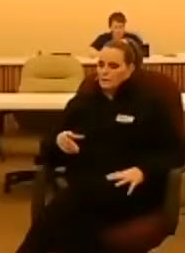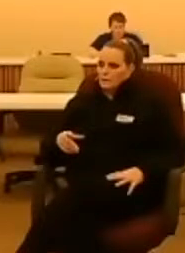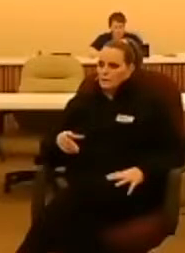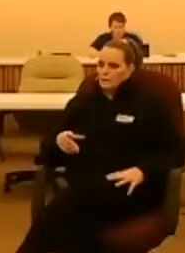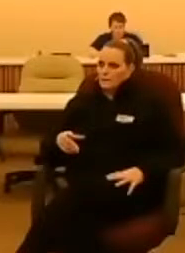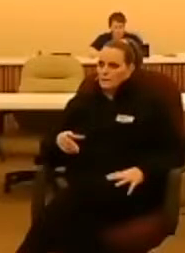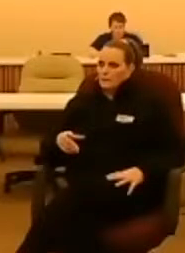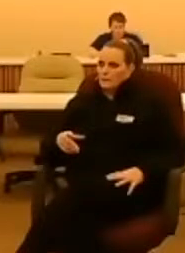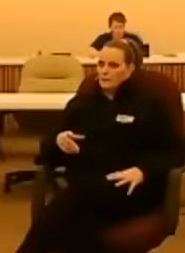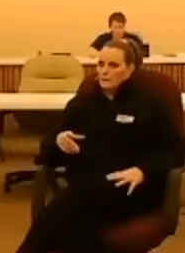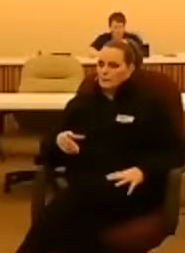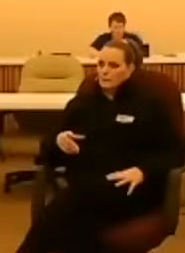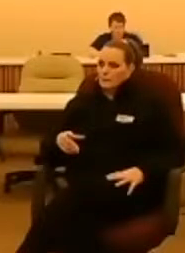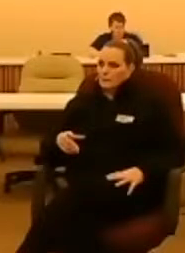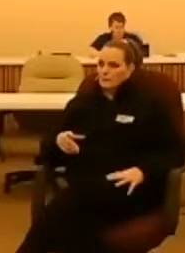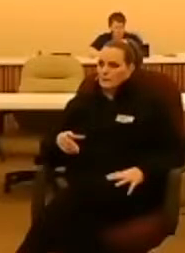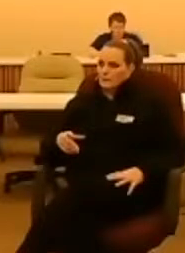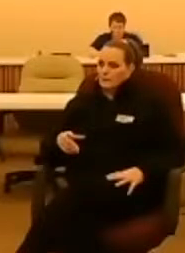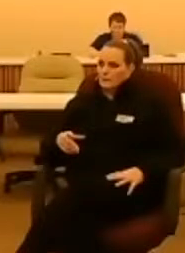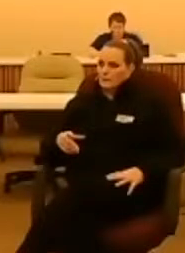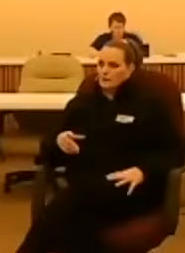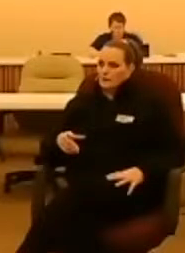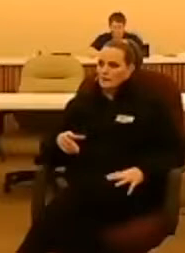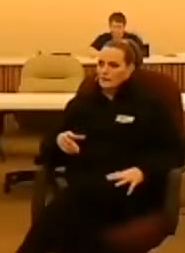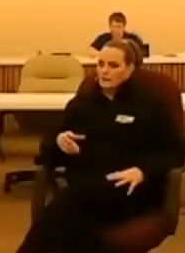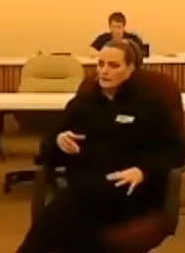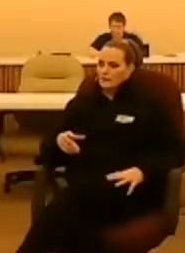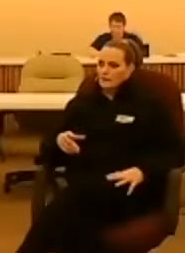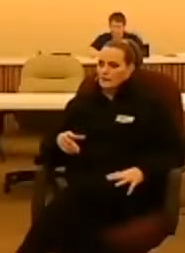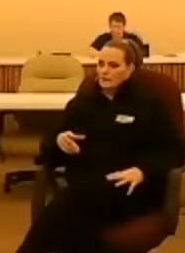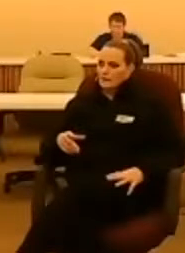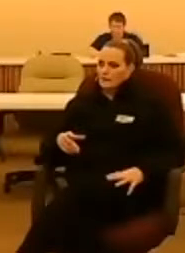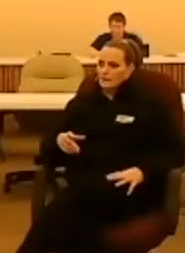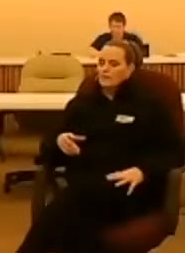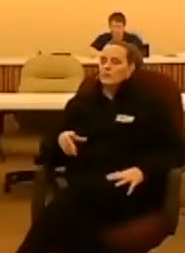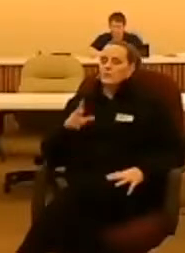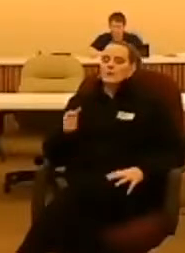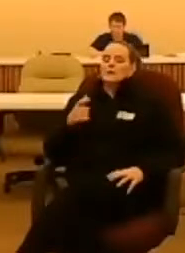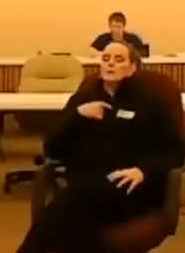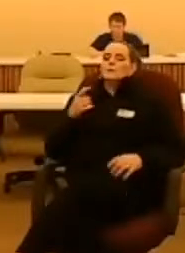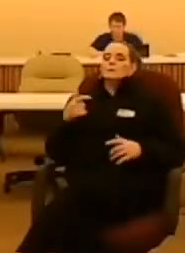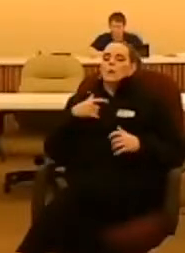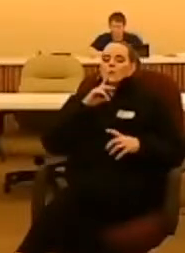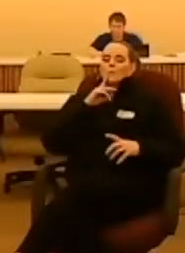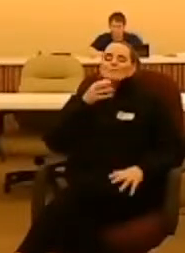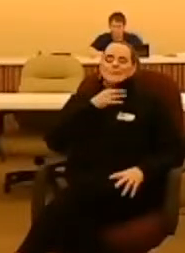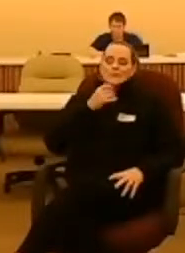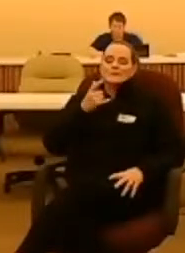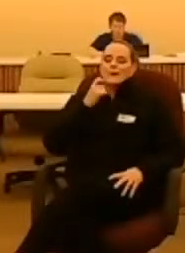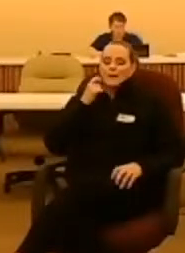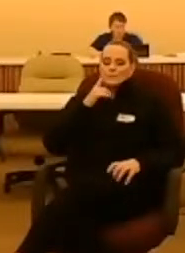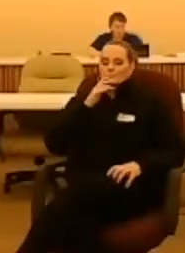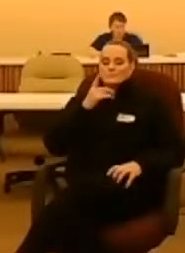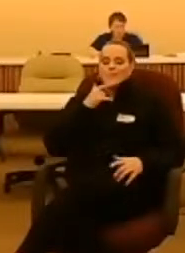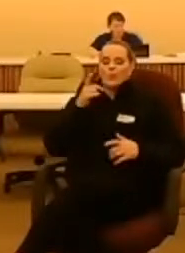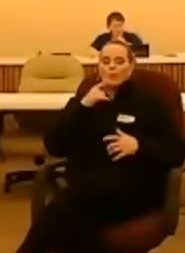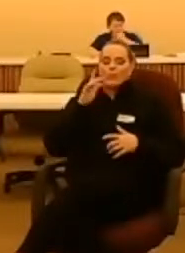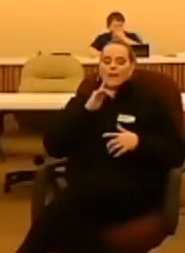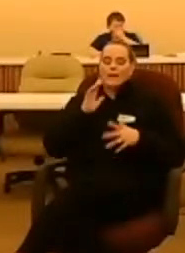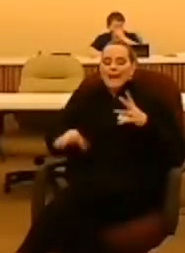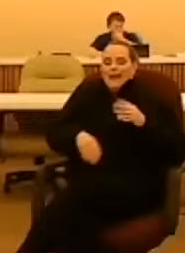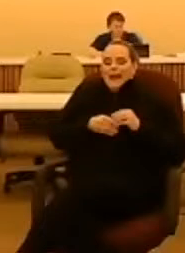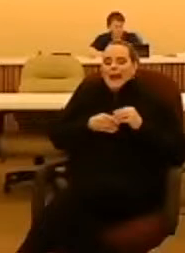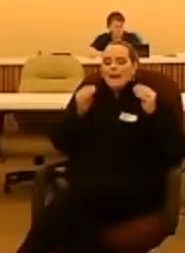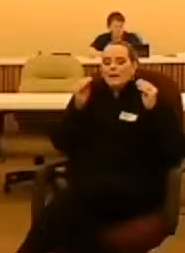18 holes and or reattempt to privatize the golf course and the 2 adjoining lands I just talked about for